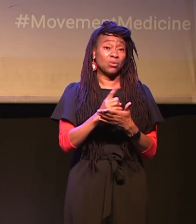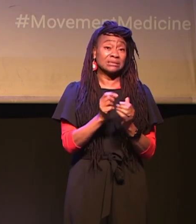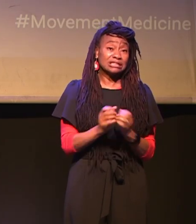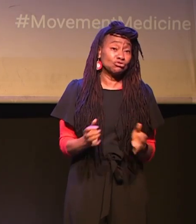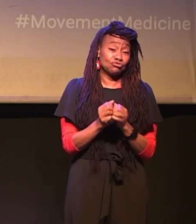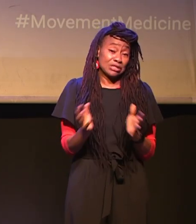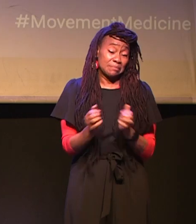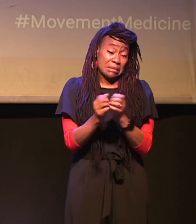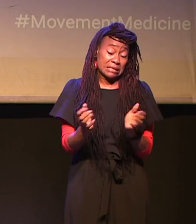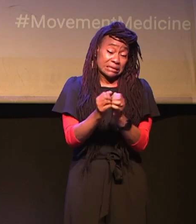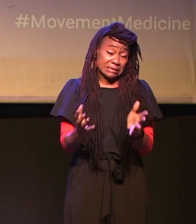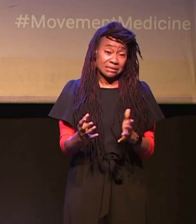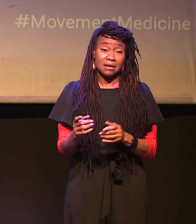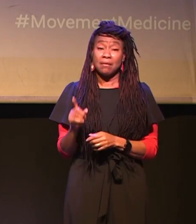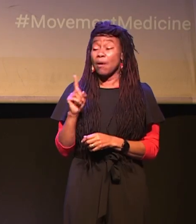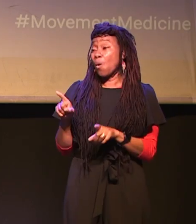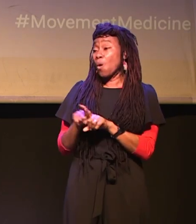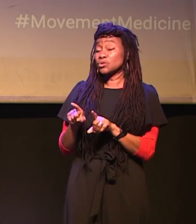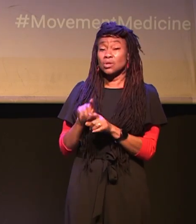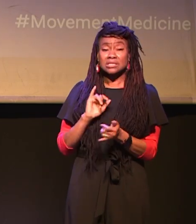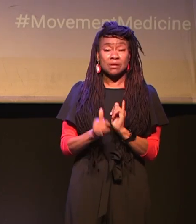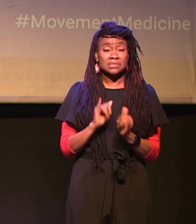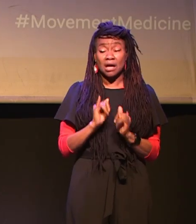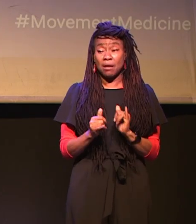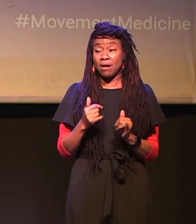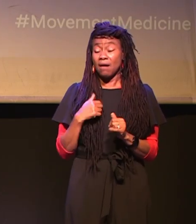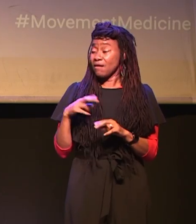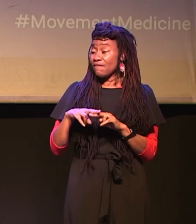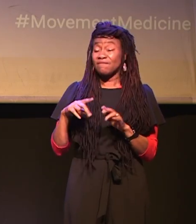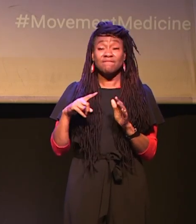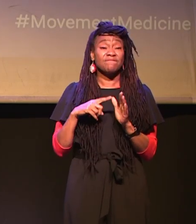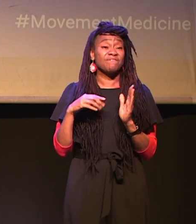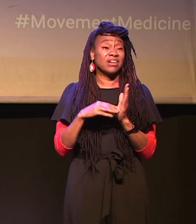an agreement. I also sometimes I disagree with Farzana.